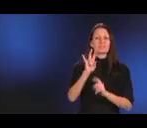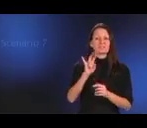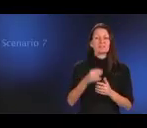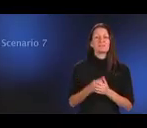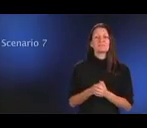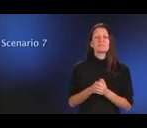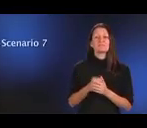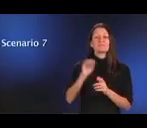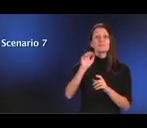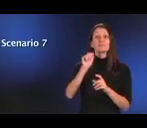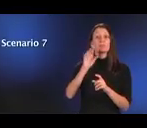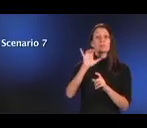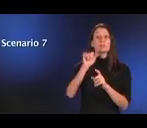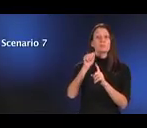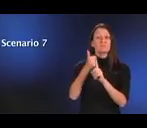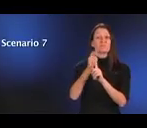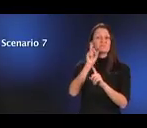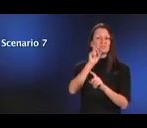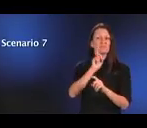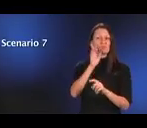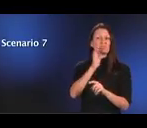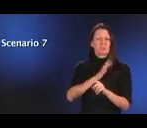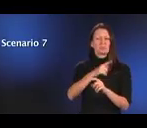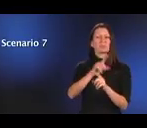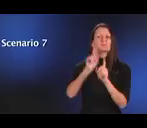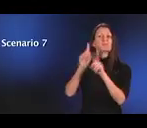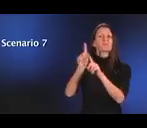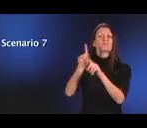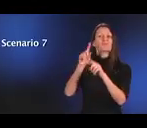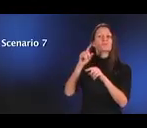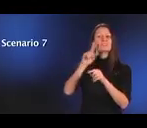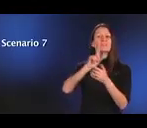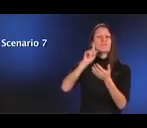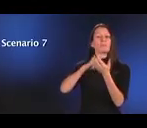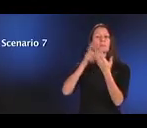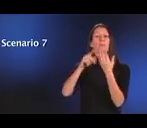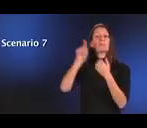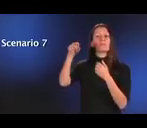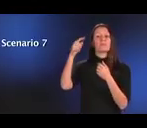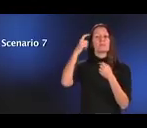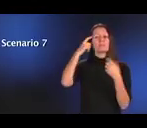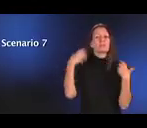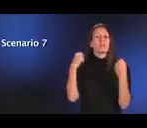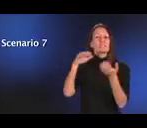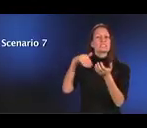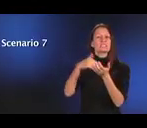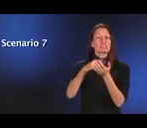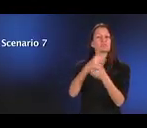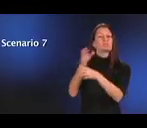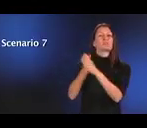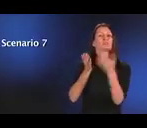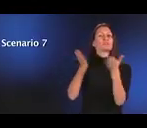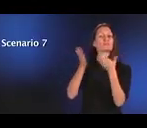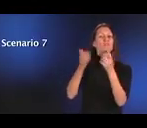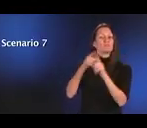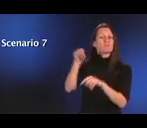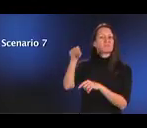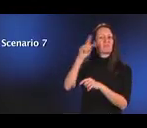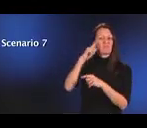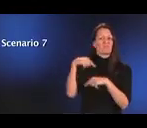Scenario 7. Marcia, a deaf individual, has been receiving services with the deaf program at the local mental health service for the past